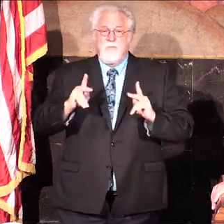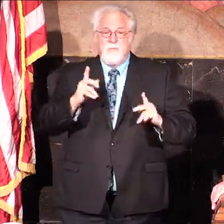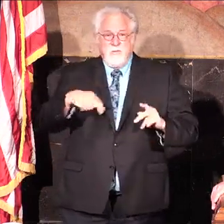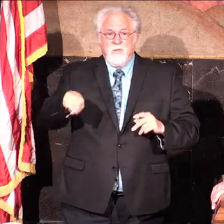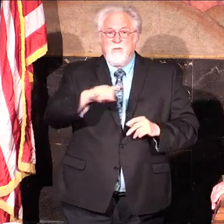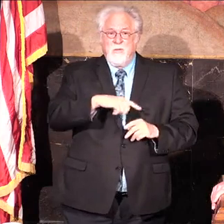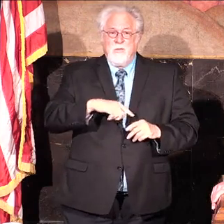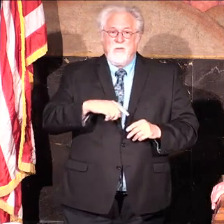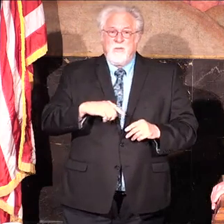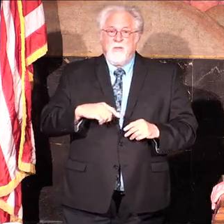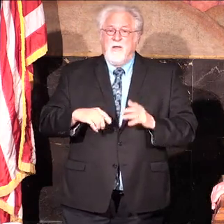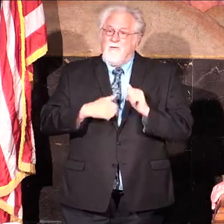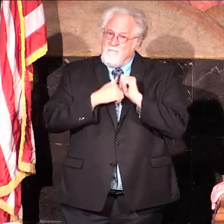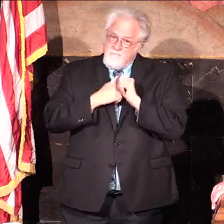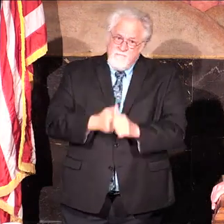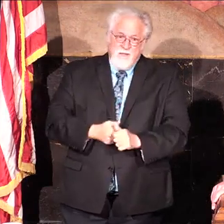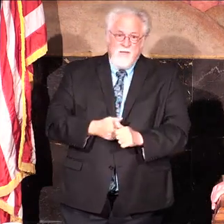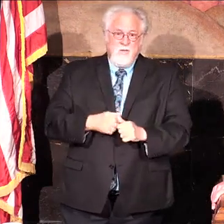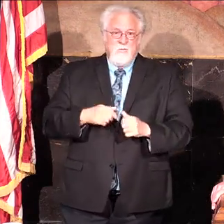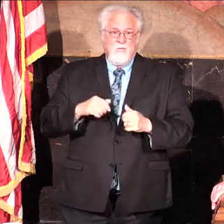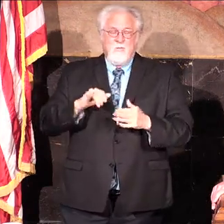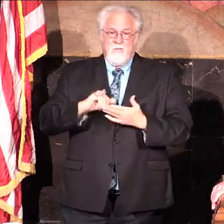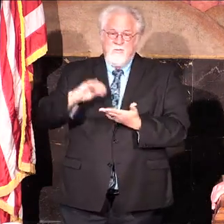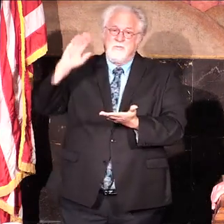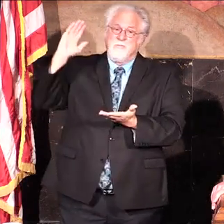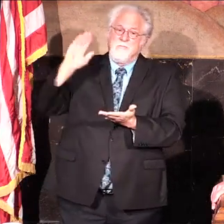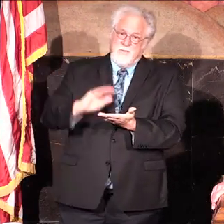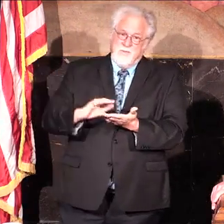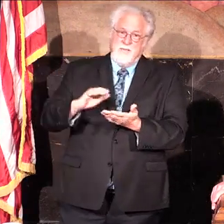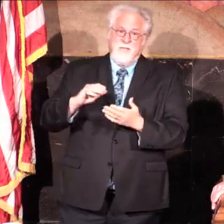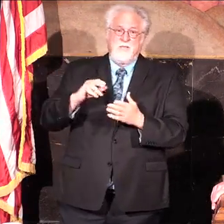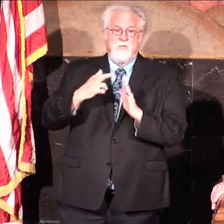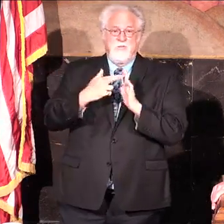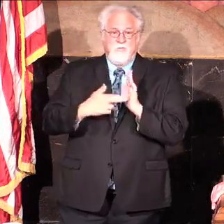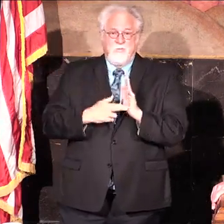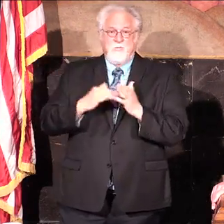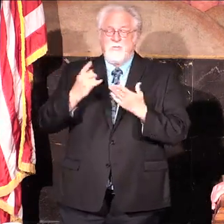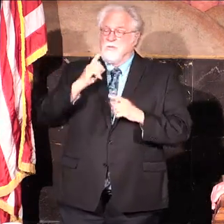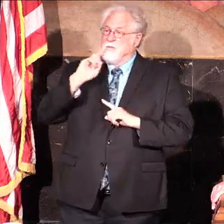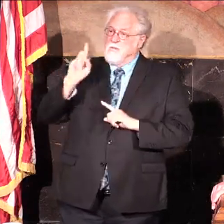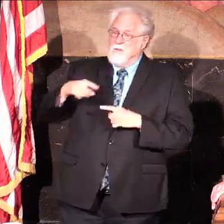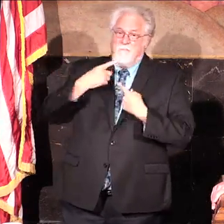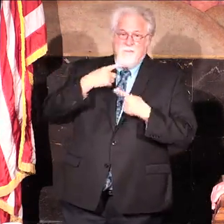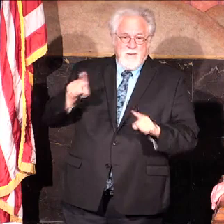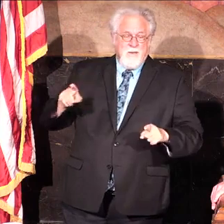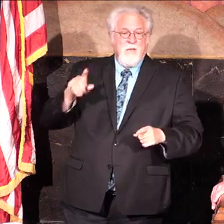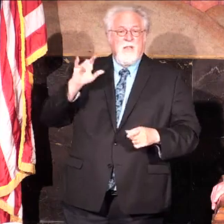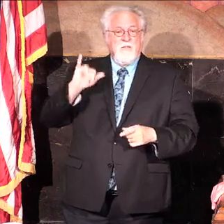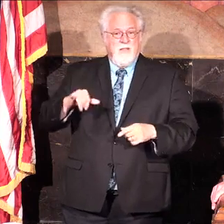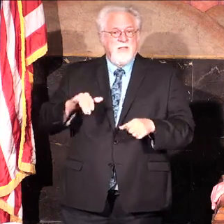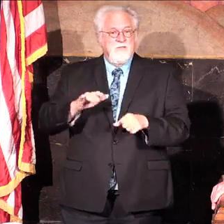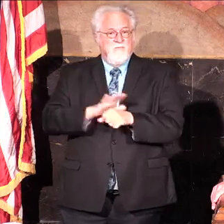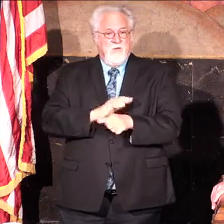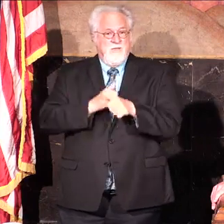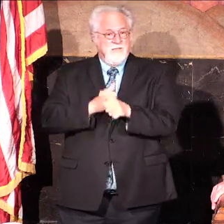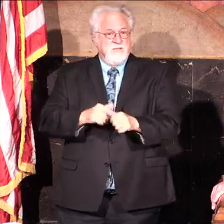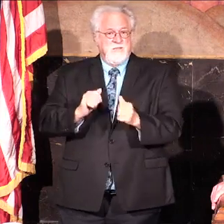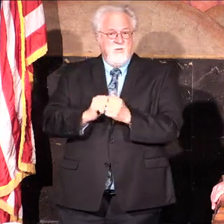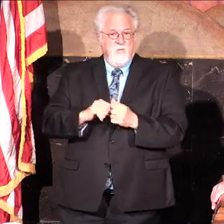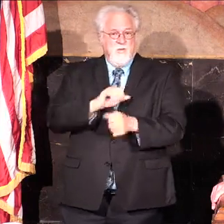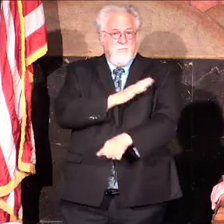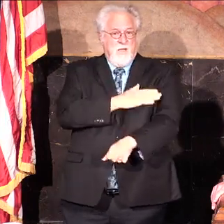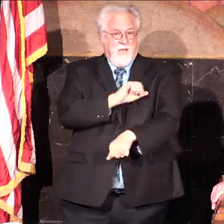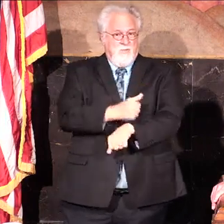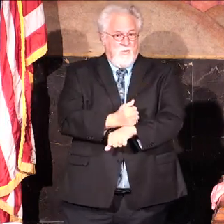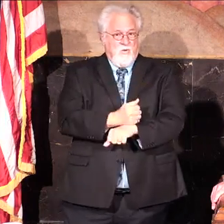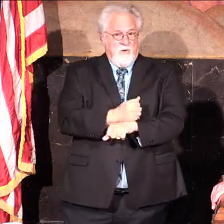there to follow these mitigation measures that have been mandated in a way that is fully consistent with the authority that I